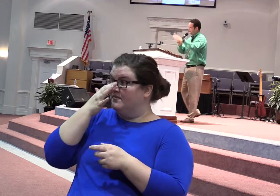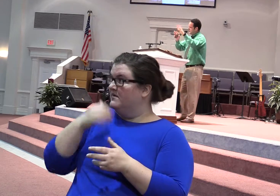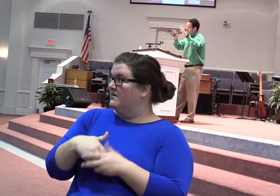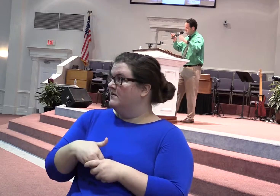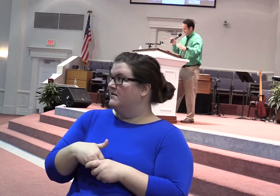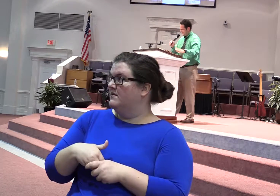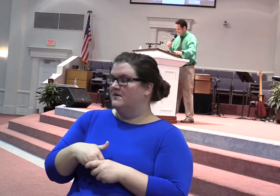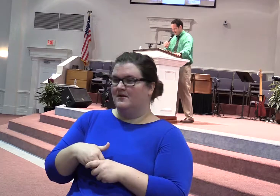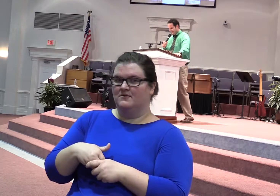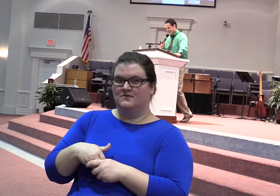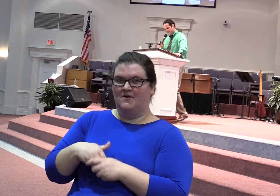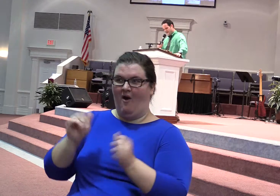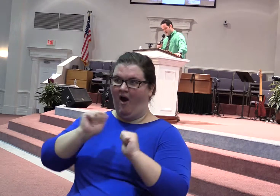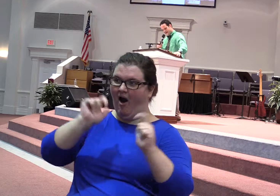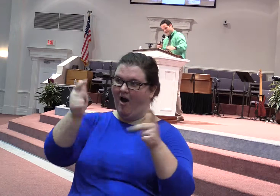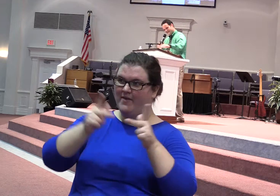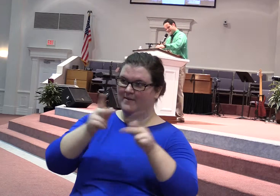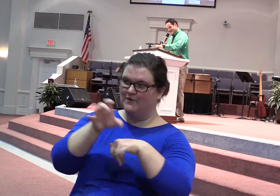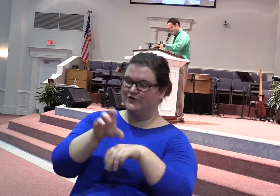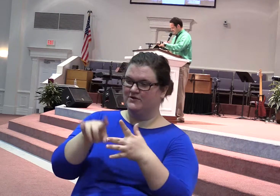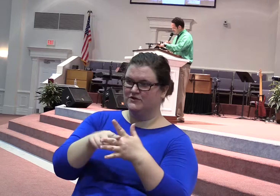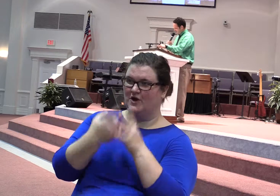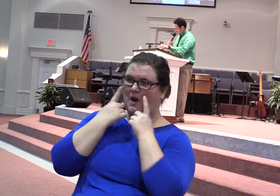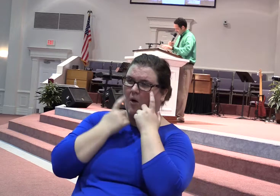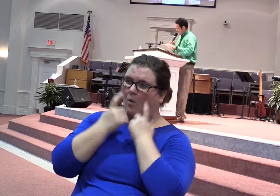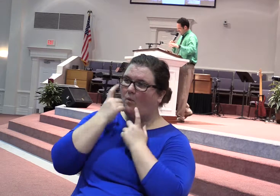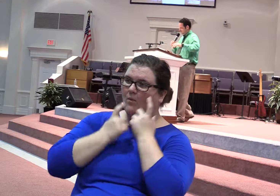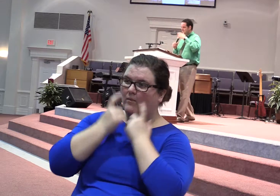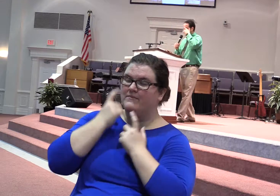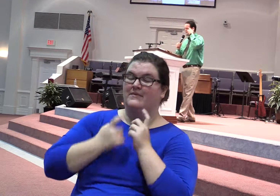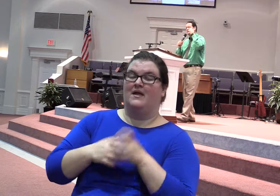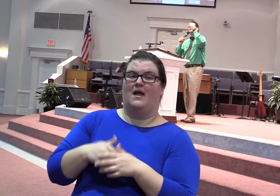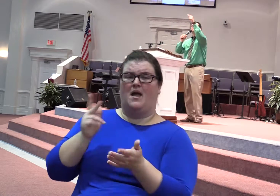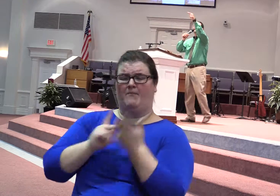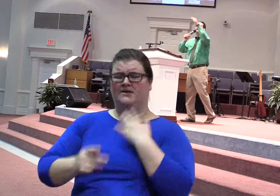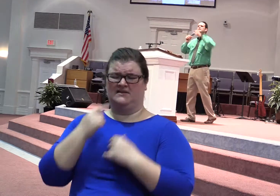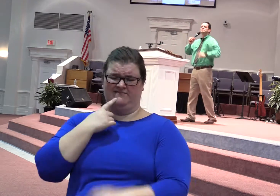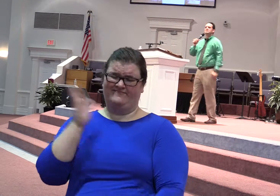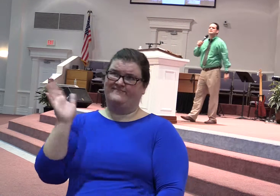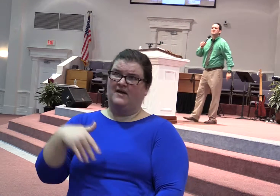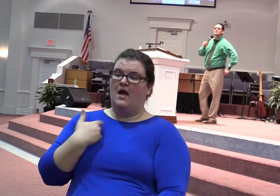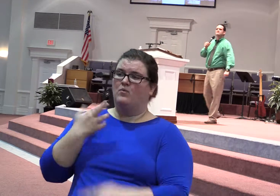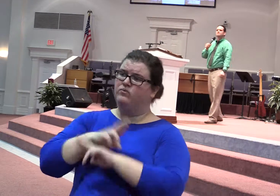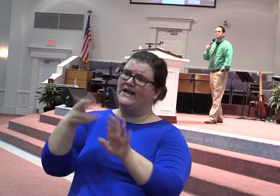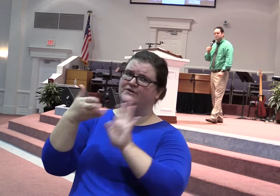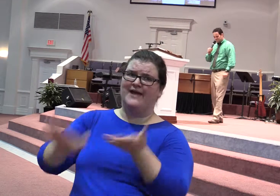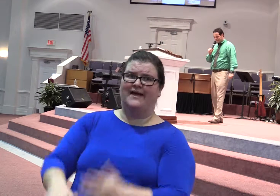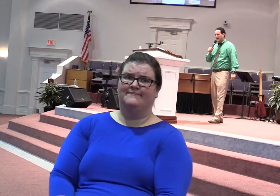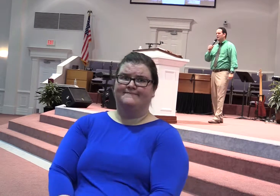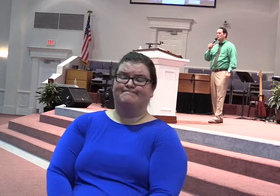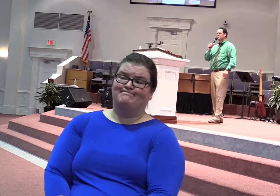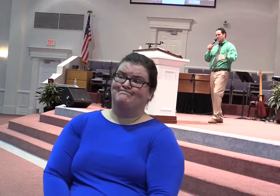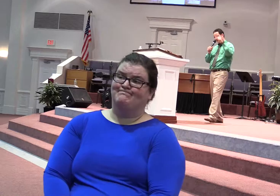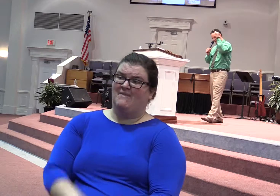They all started weeping. Hallelujah. And Paul said, you know what? I'm ready to die. That's